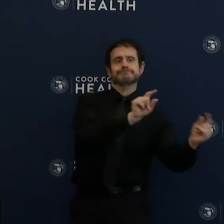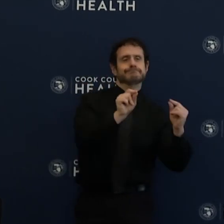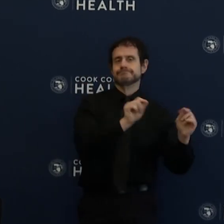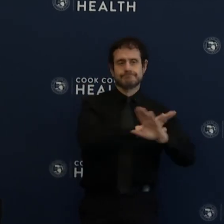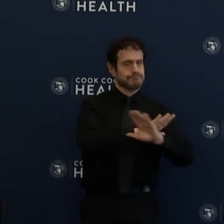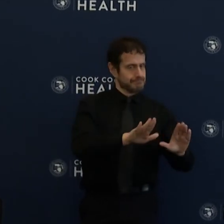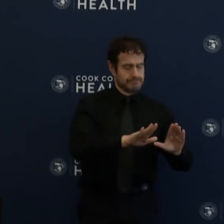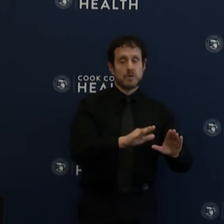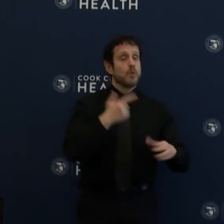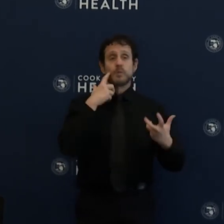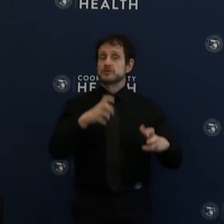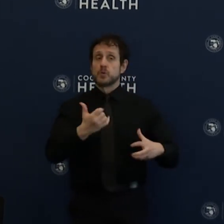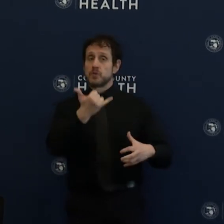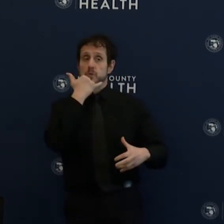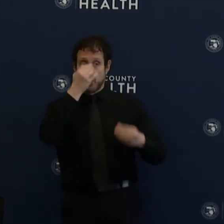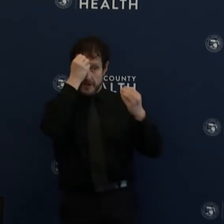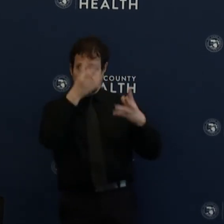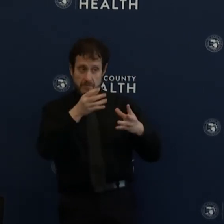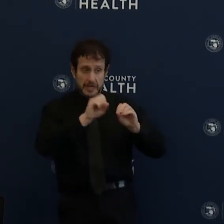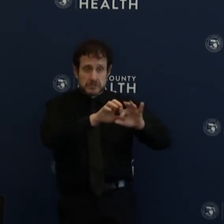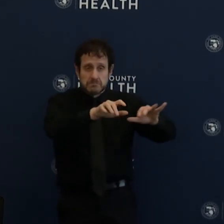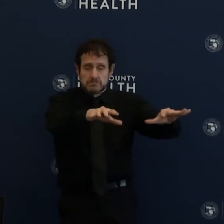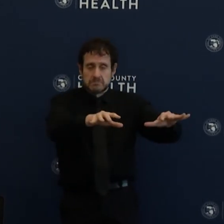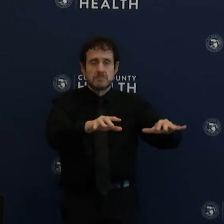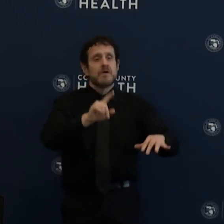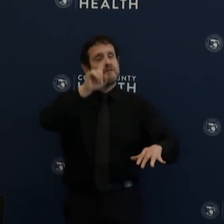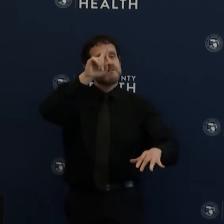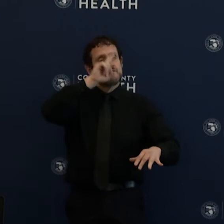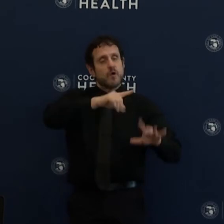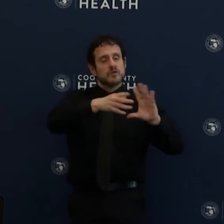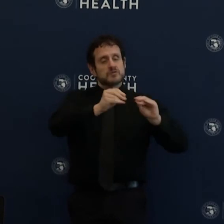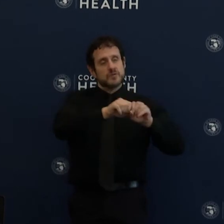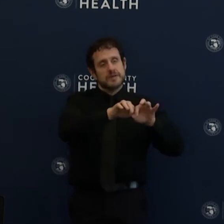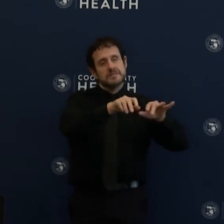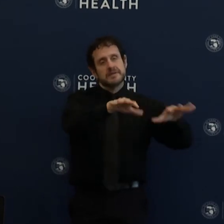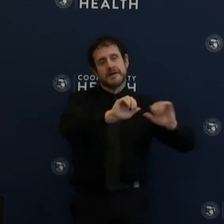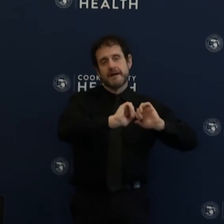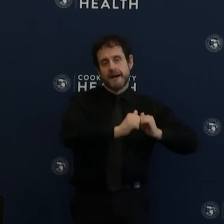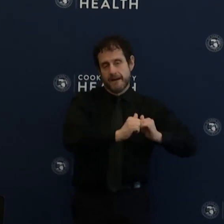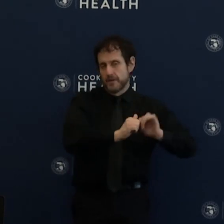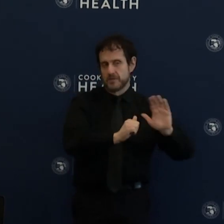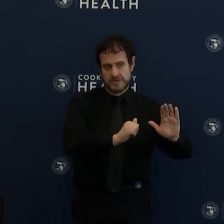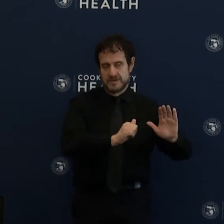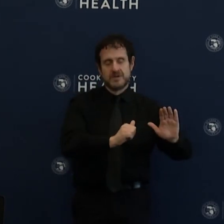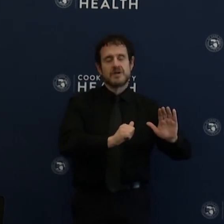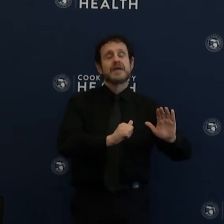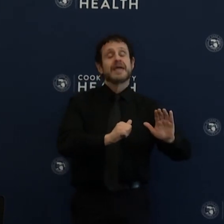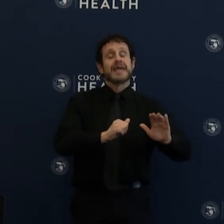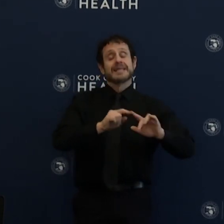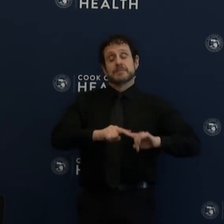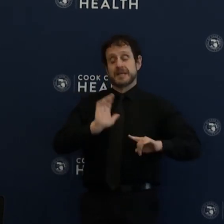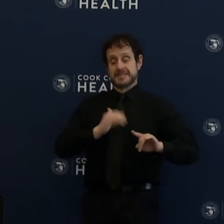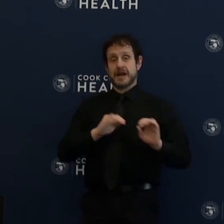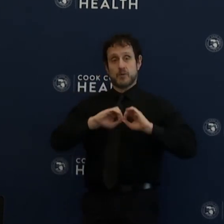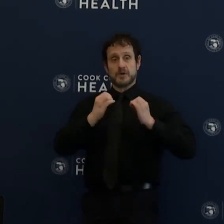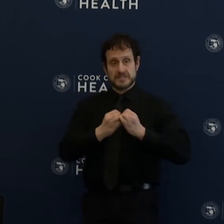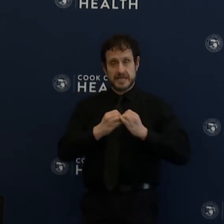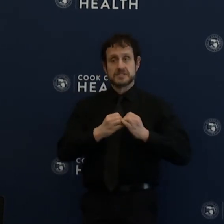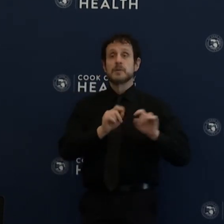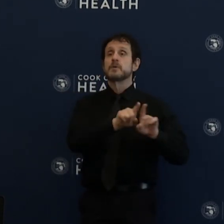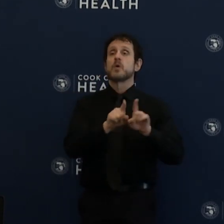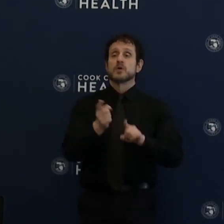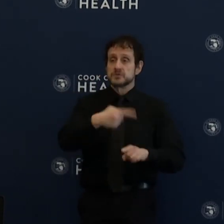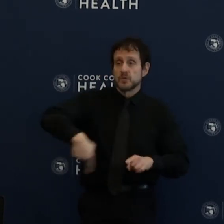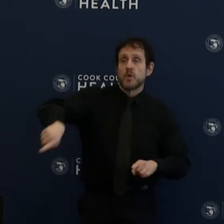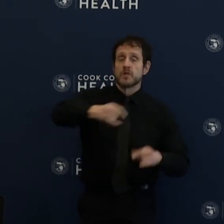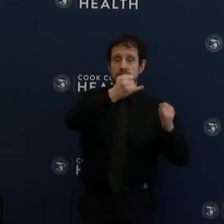wrong individual. So myth and the spread of myth doesn't just start how we deal with it as an organization, it's also individuals. And so we're going to do